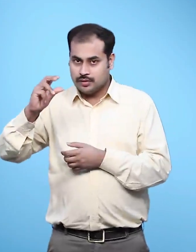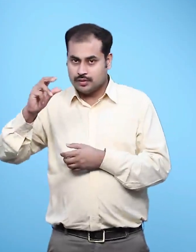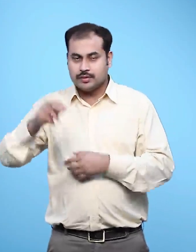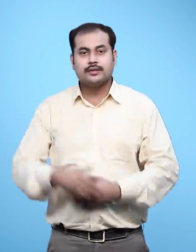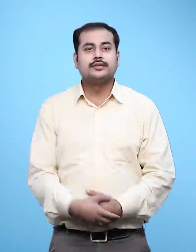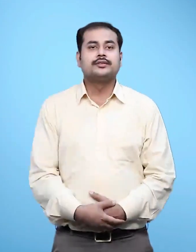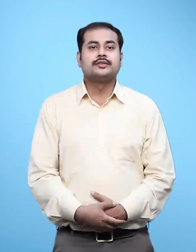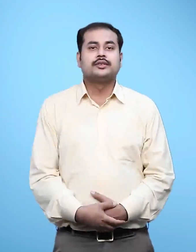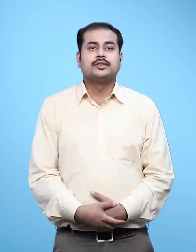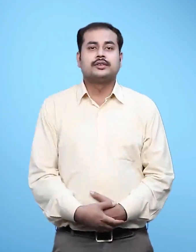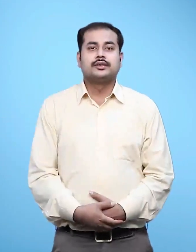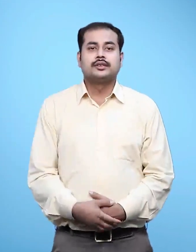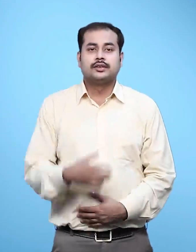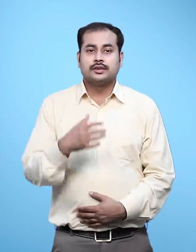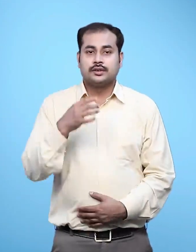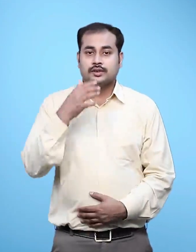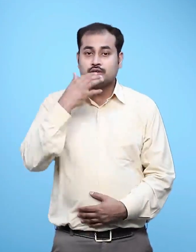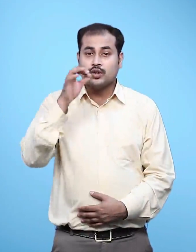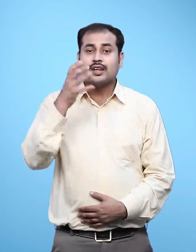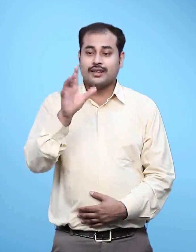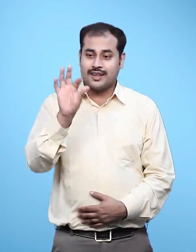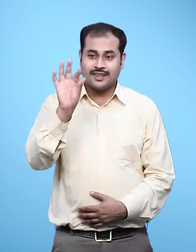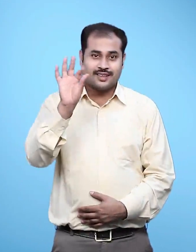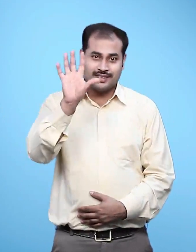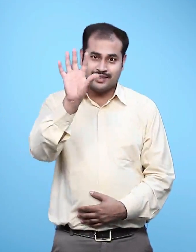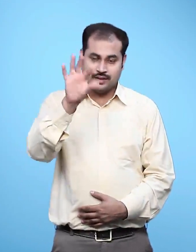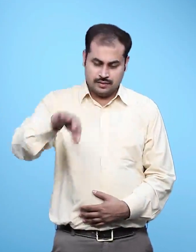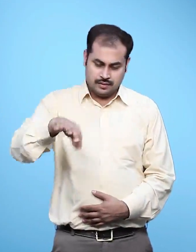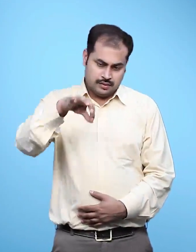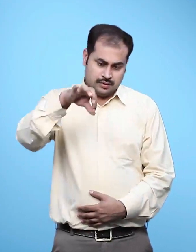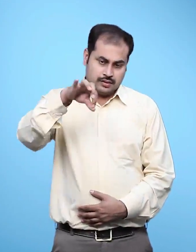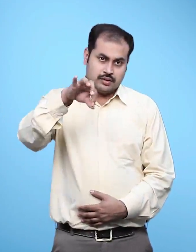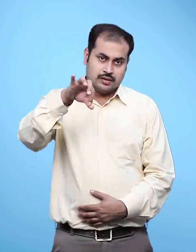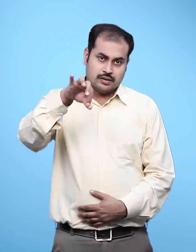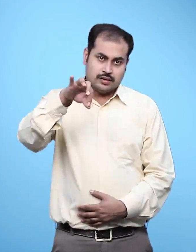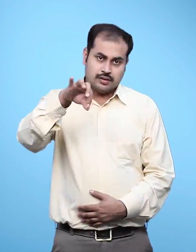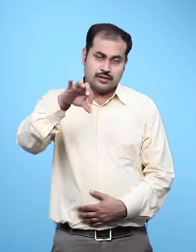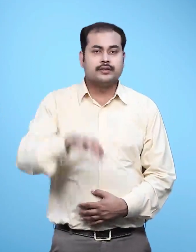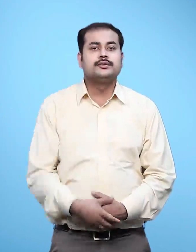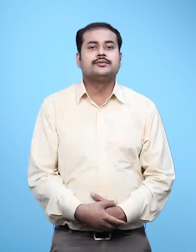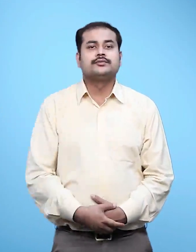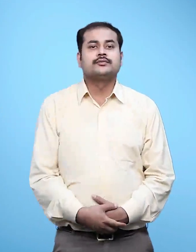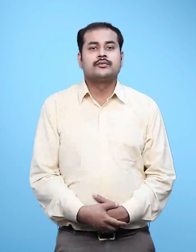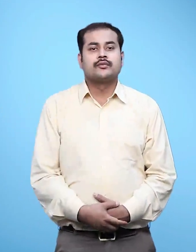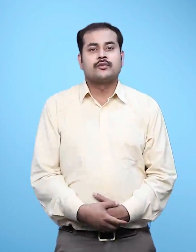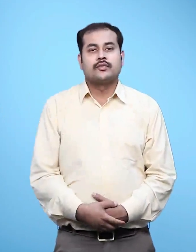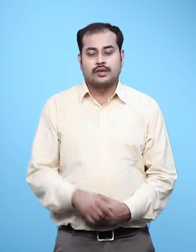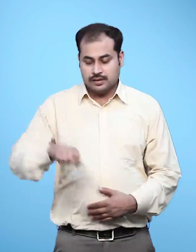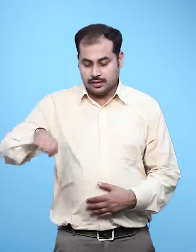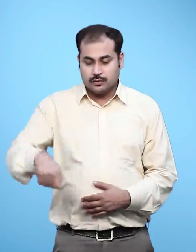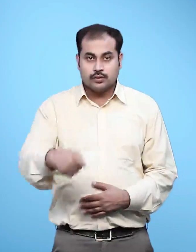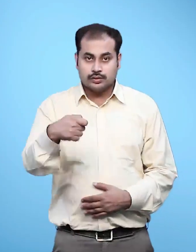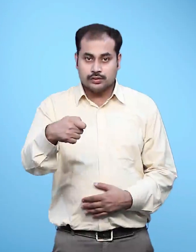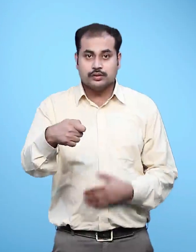Pinch made by joining thumb and first finger holding salt A spoon filled